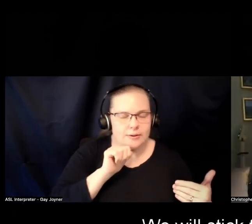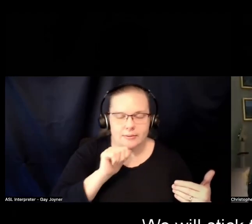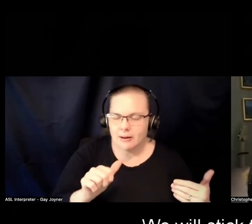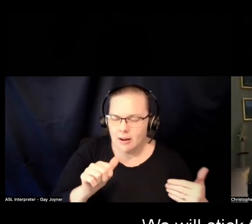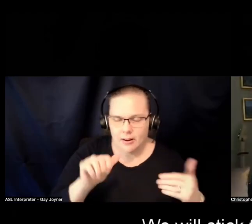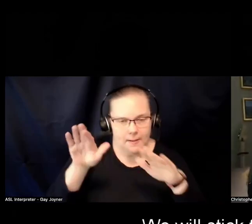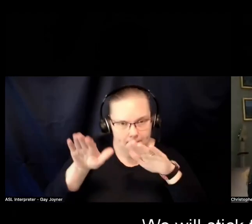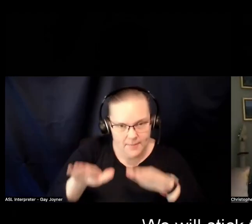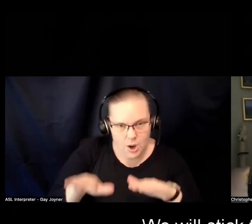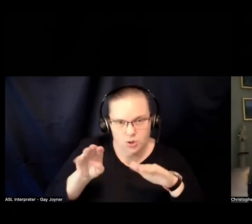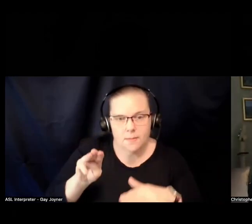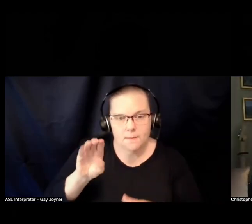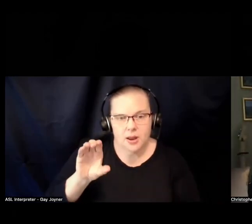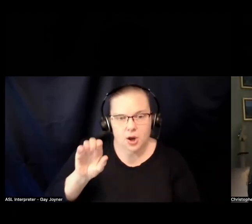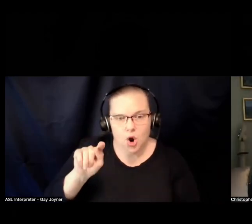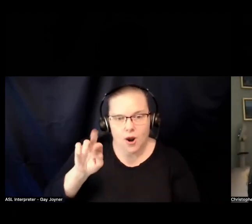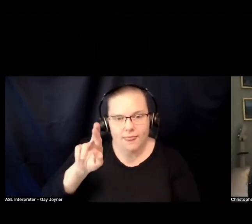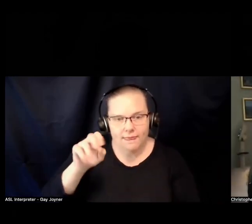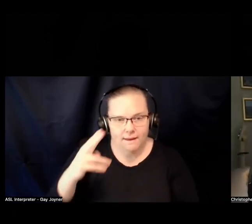this out, he promised Anna.